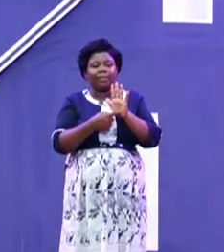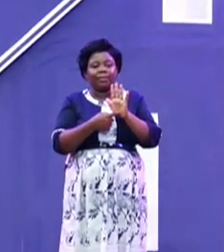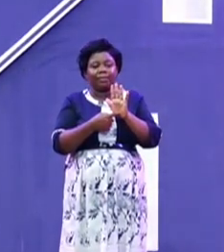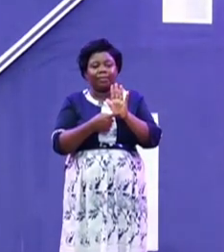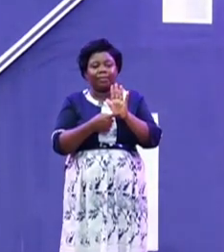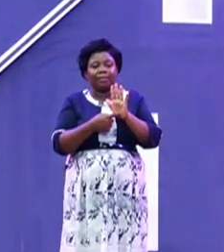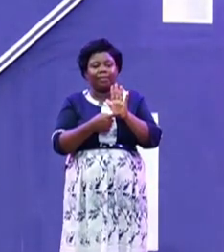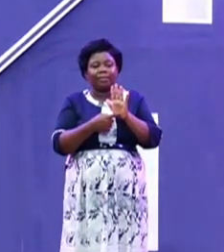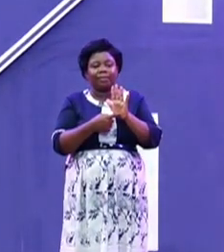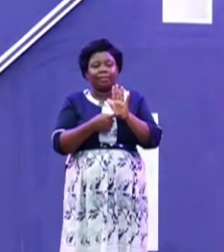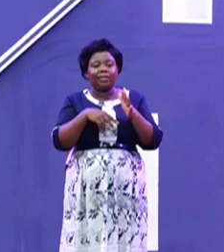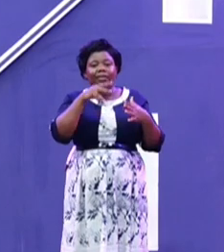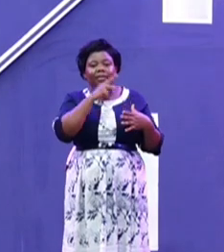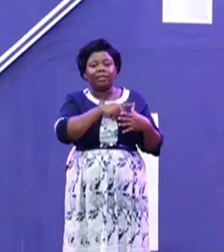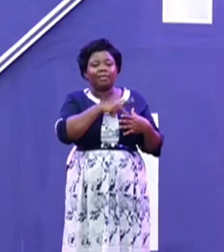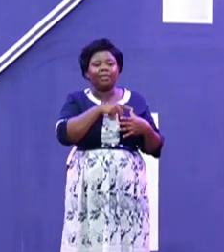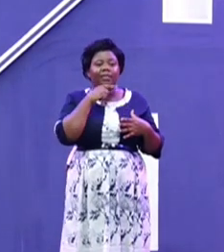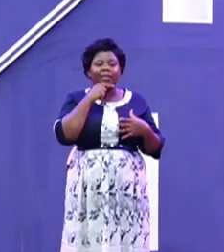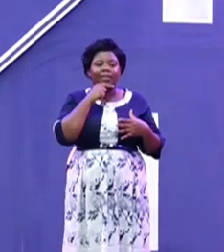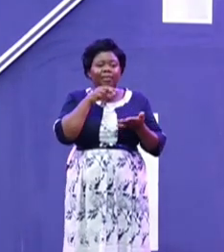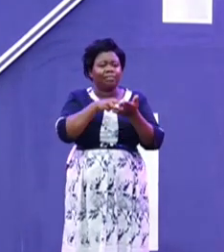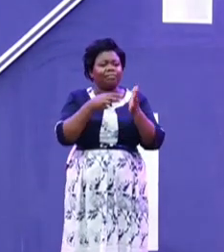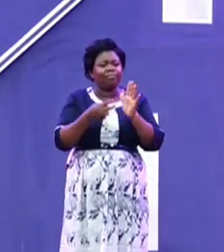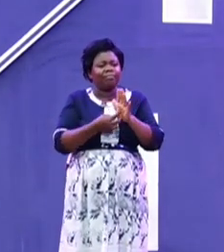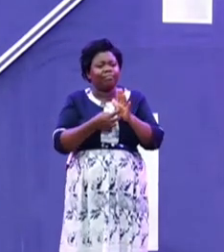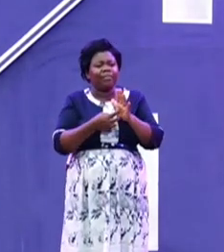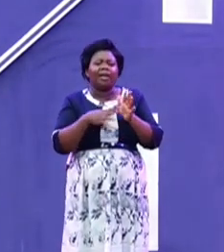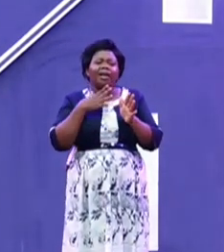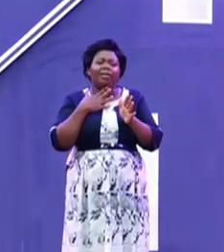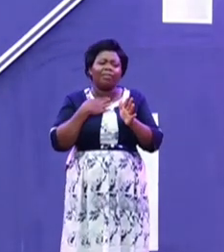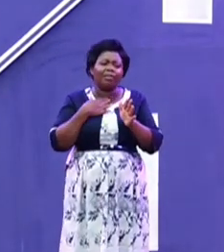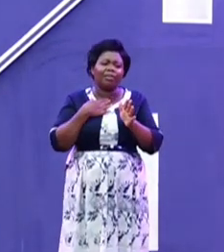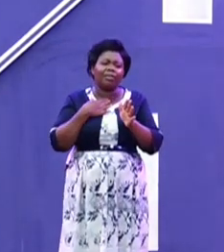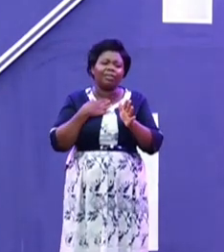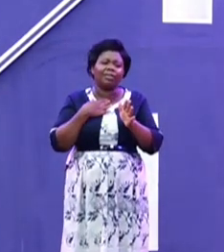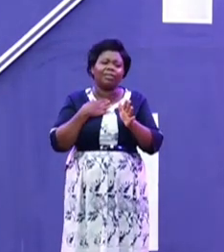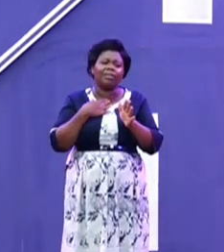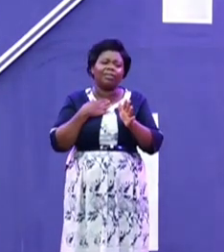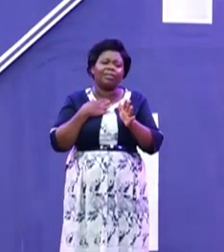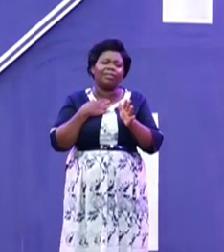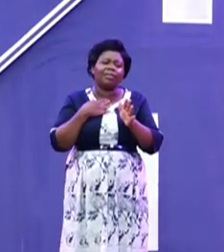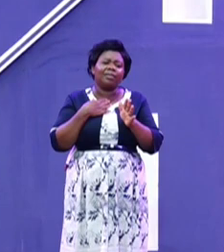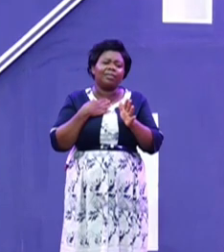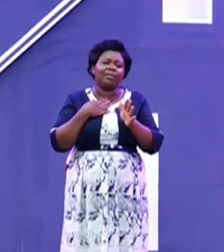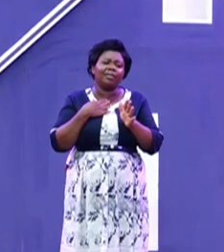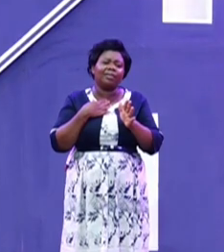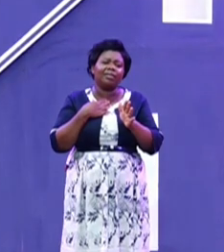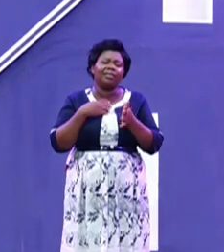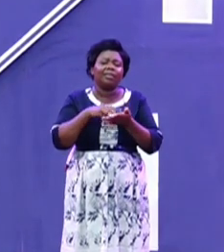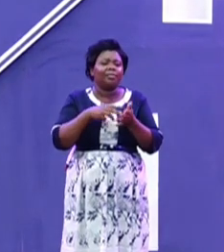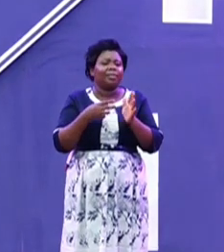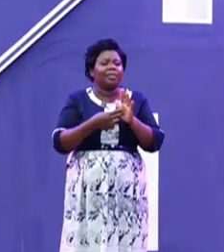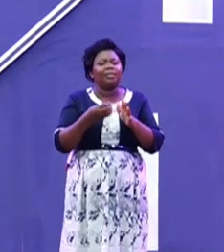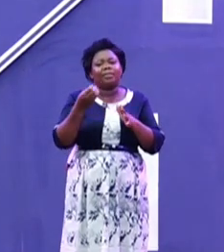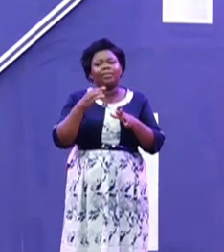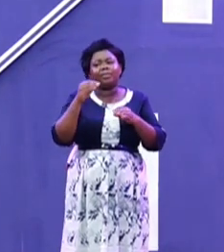etali emu, ezeri several, naye njagalera definition ya thanksgiving.